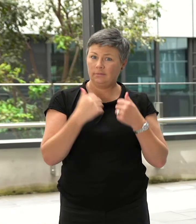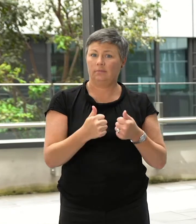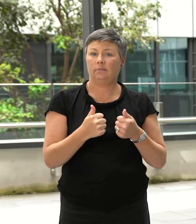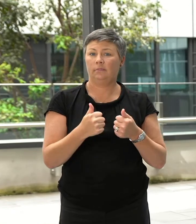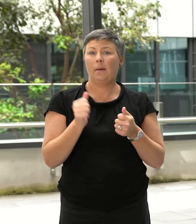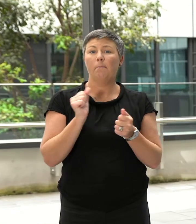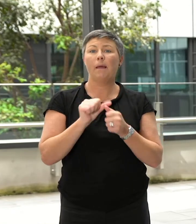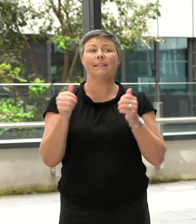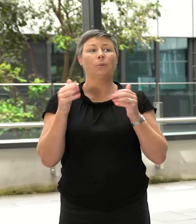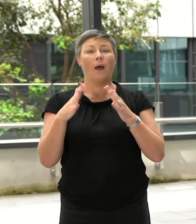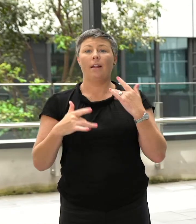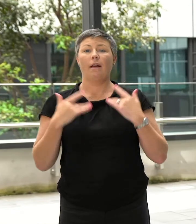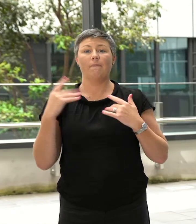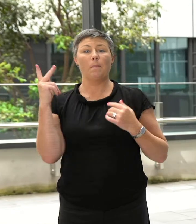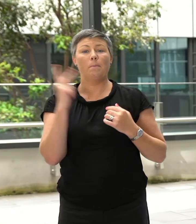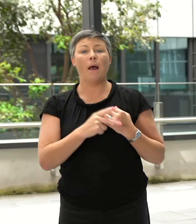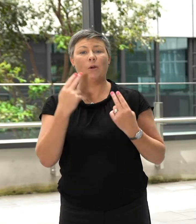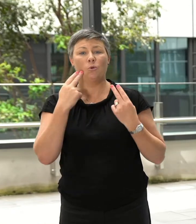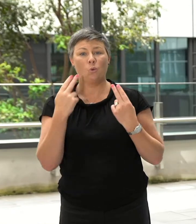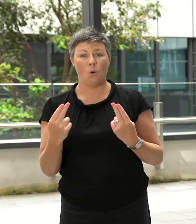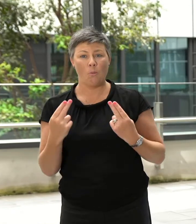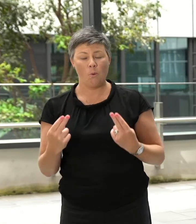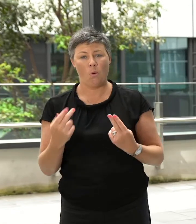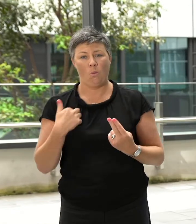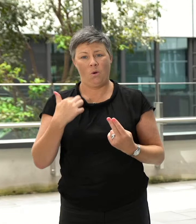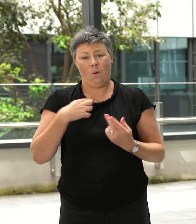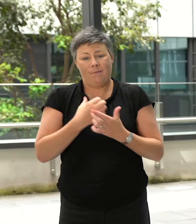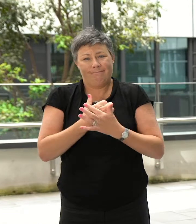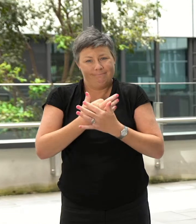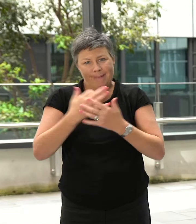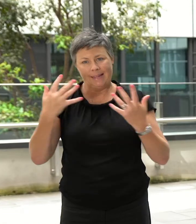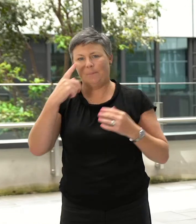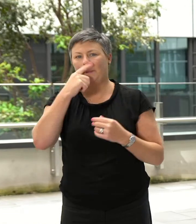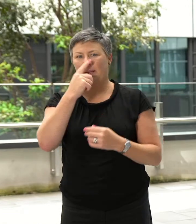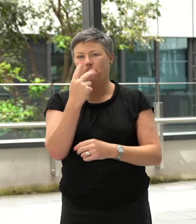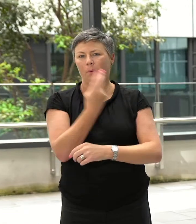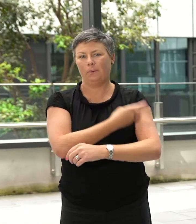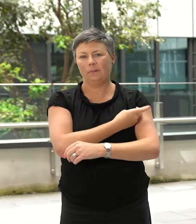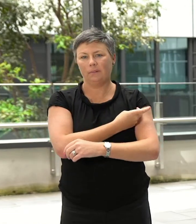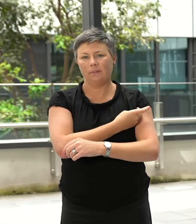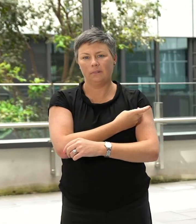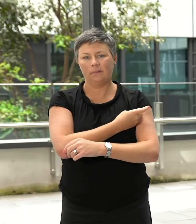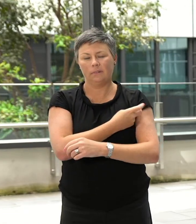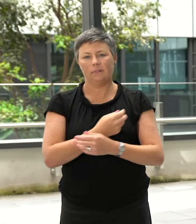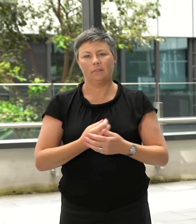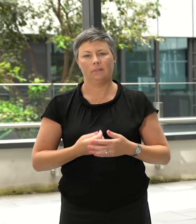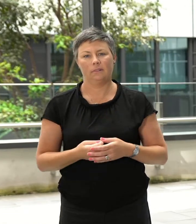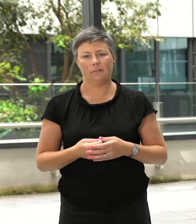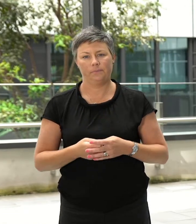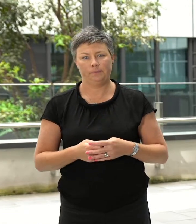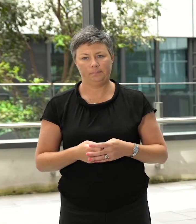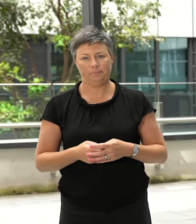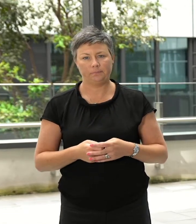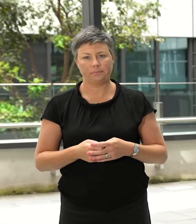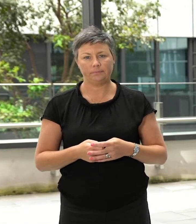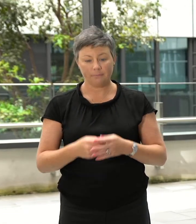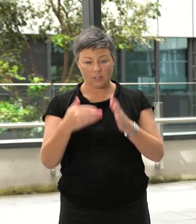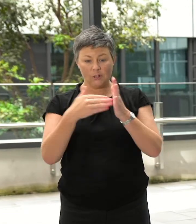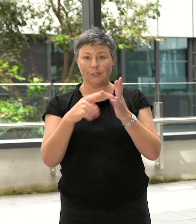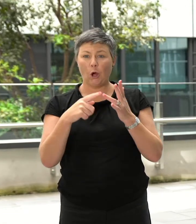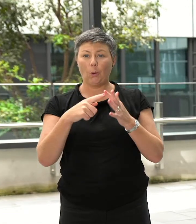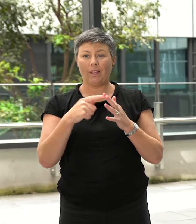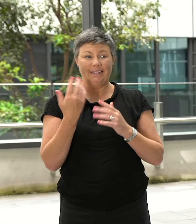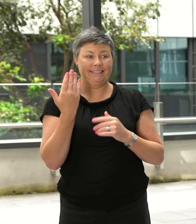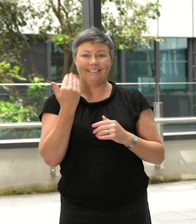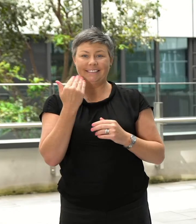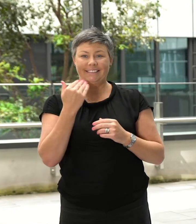to have as many people as possible vaccinated. And we want to reassure the public about that. You saw young Zoe today having